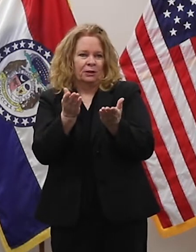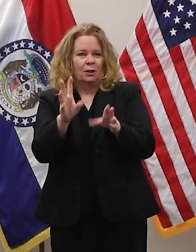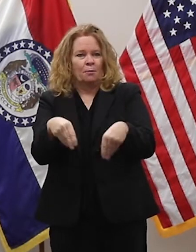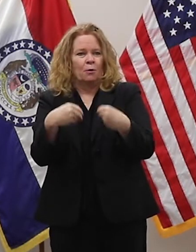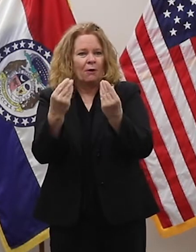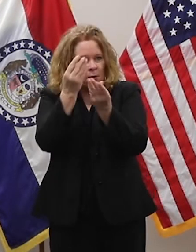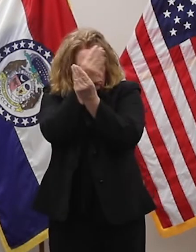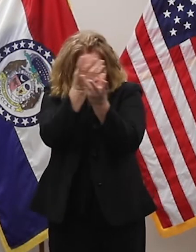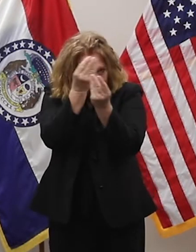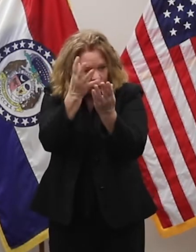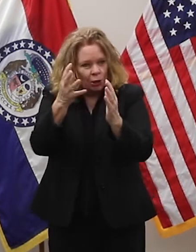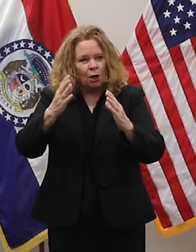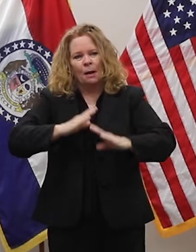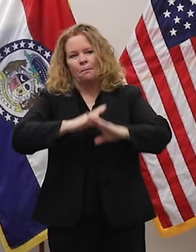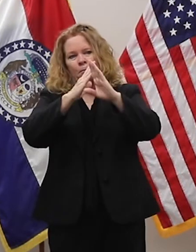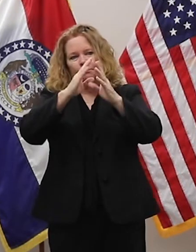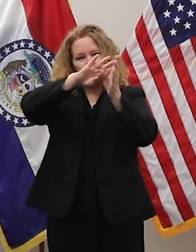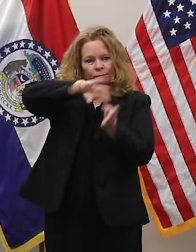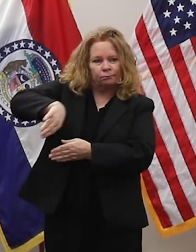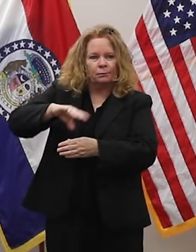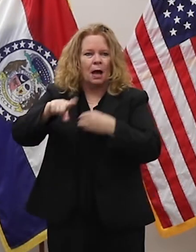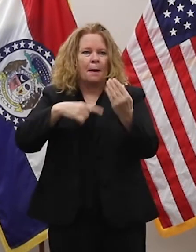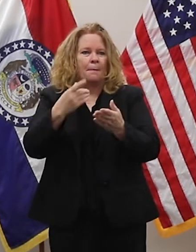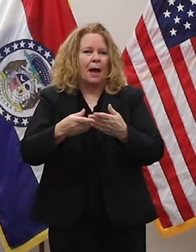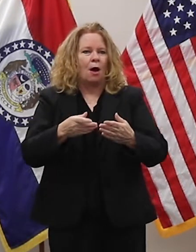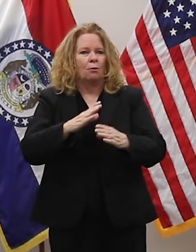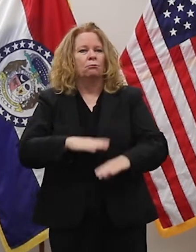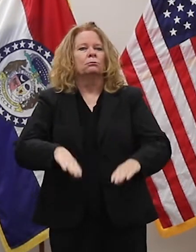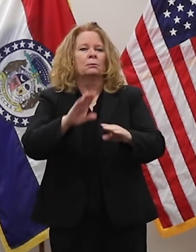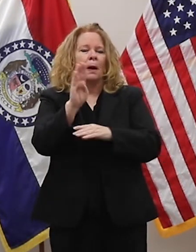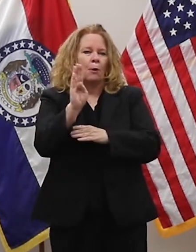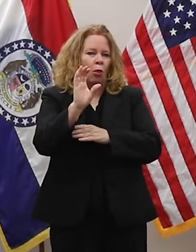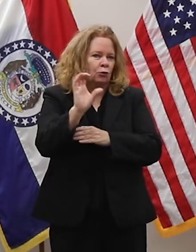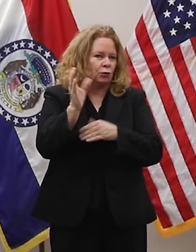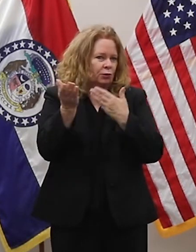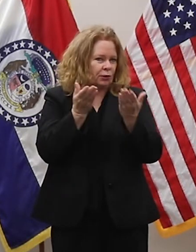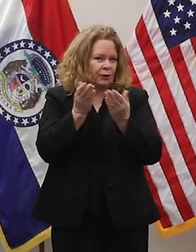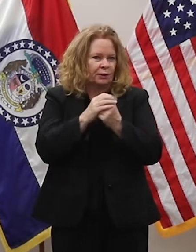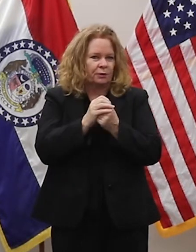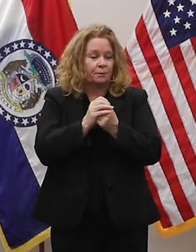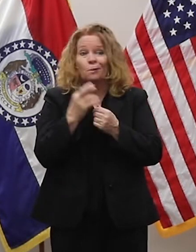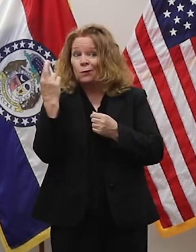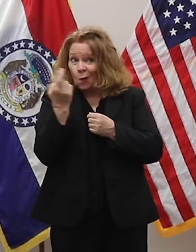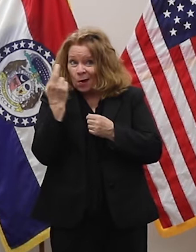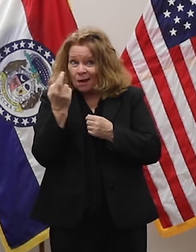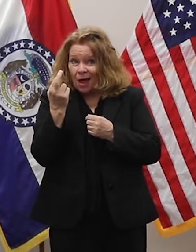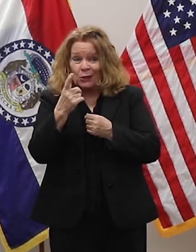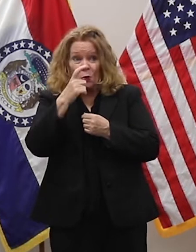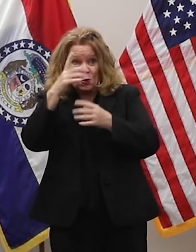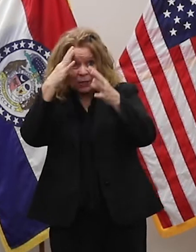about and removing barriers to contraceptive services, recognizing that decisions always rest with the